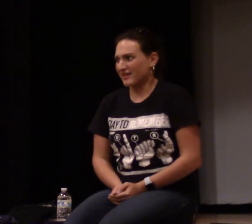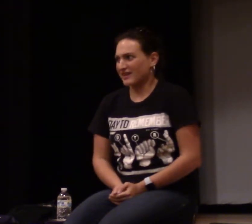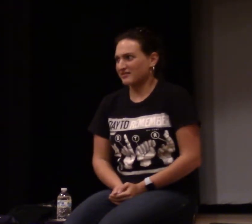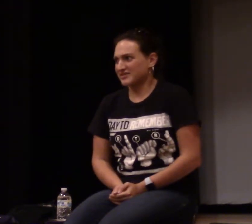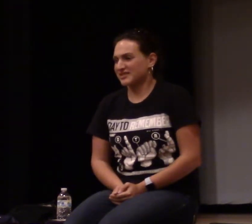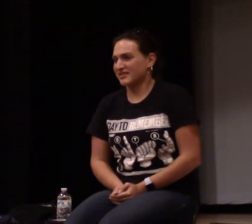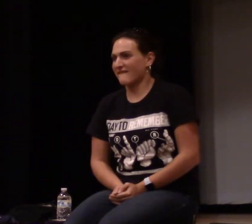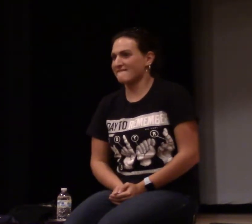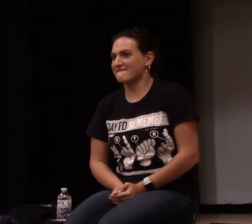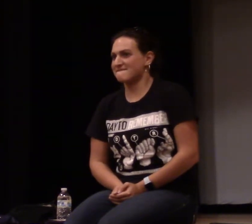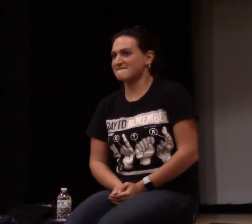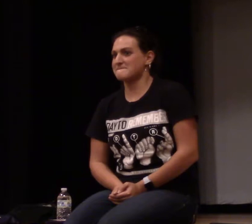else?